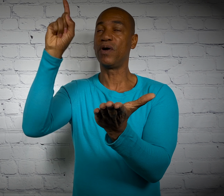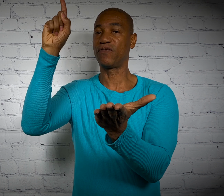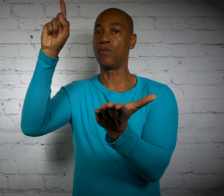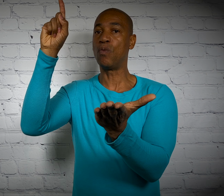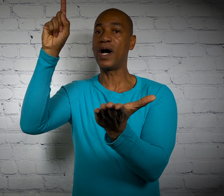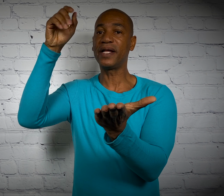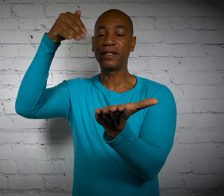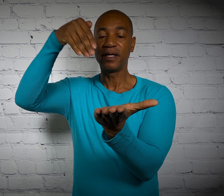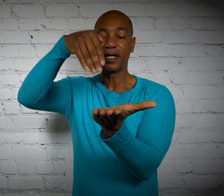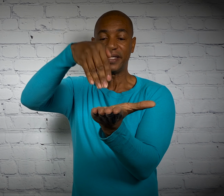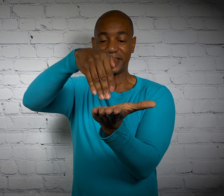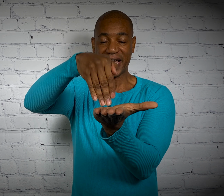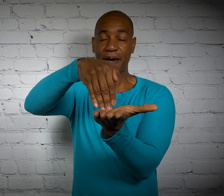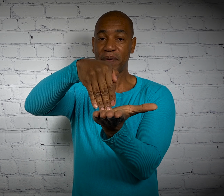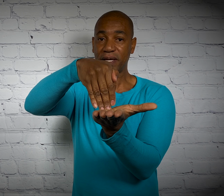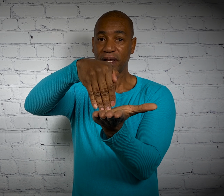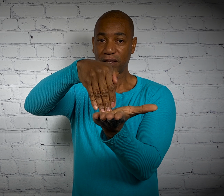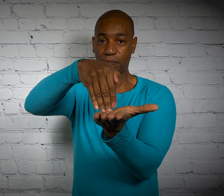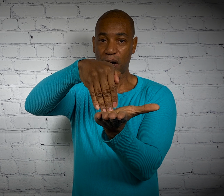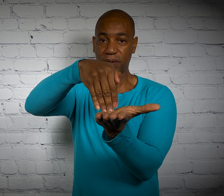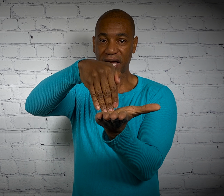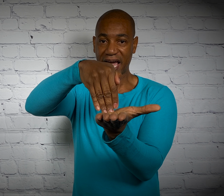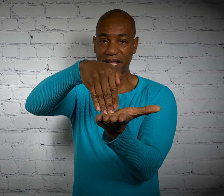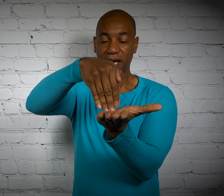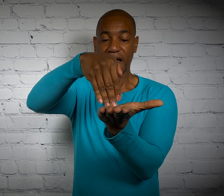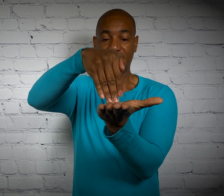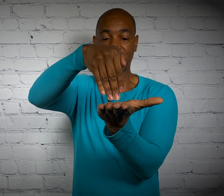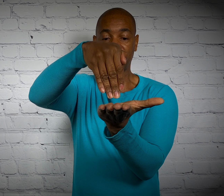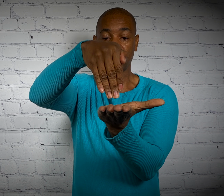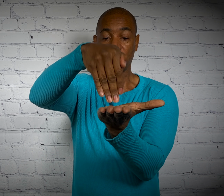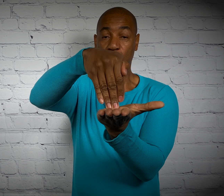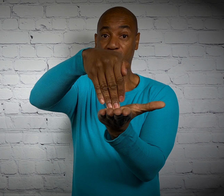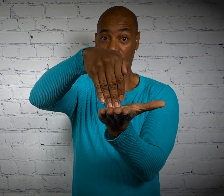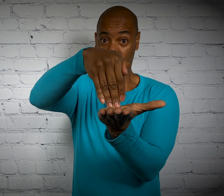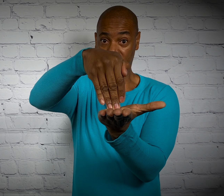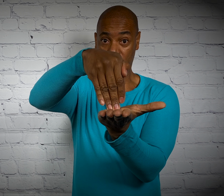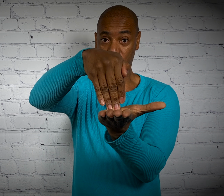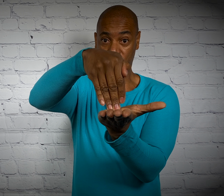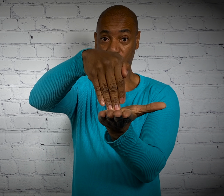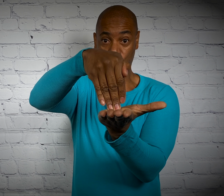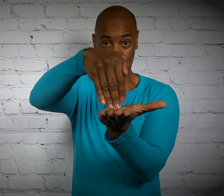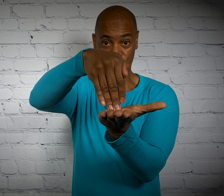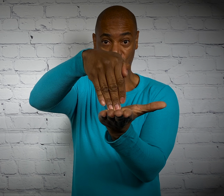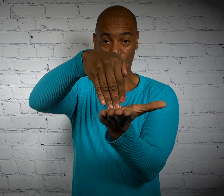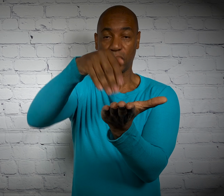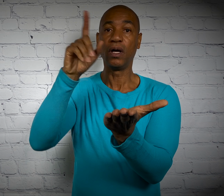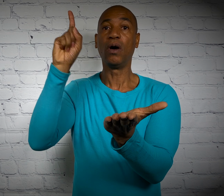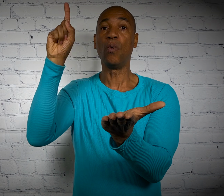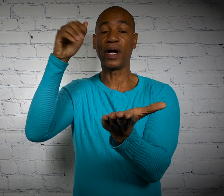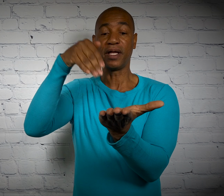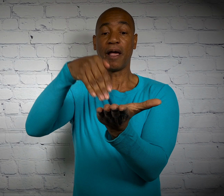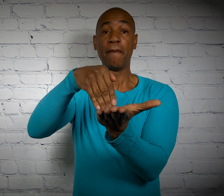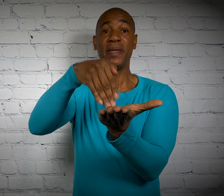from 1, tapping the palm of the hand, and then going a little bit closer towards you. 1